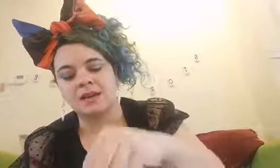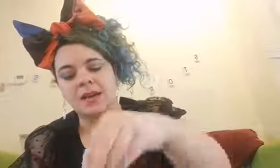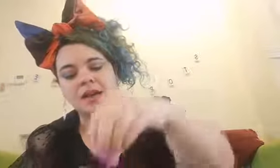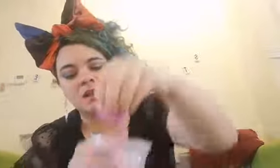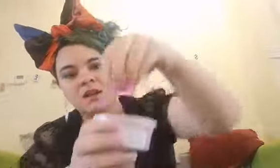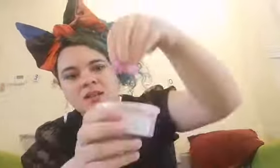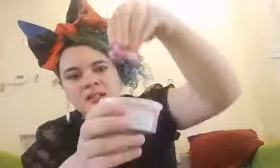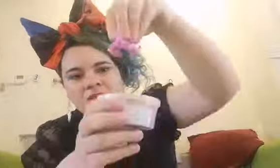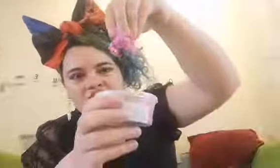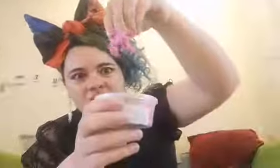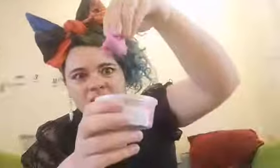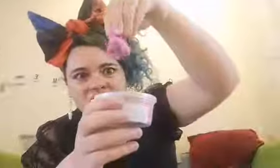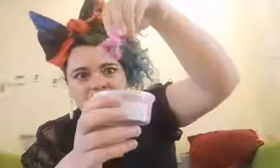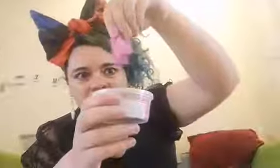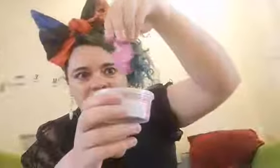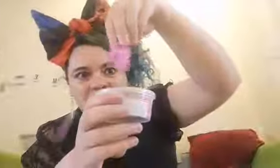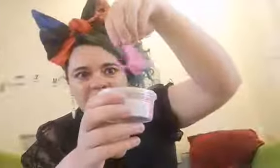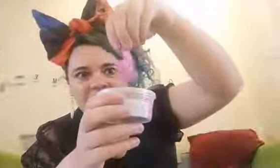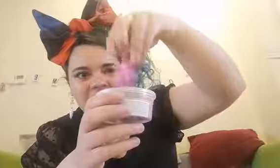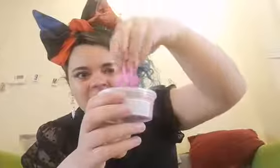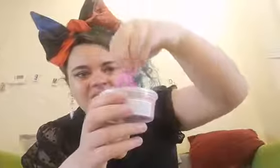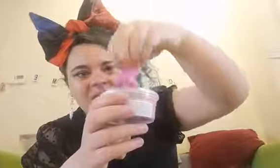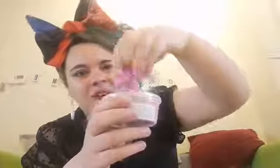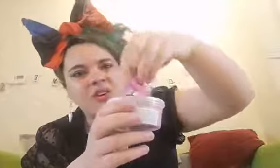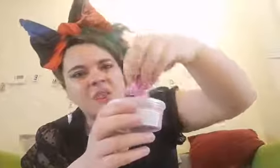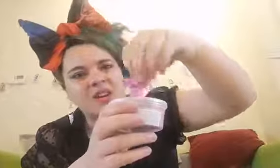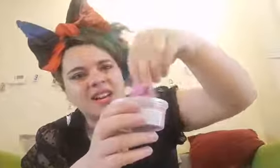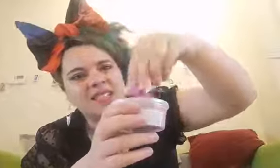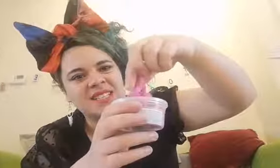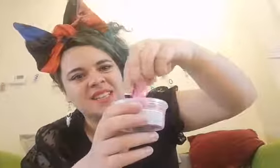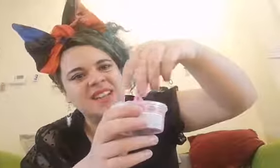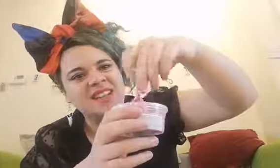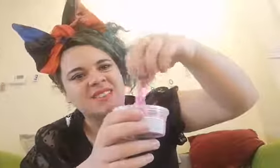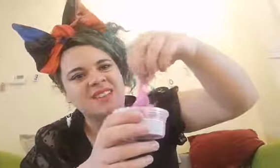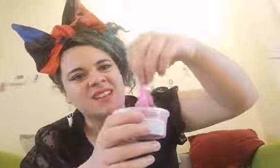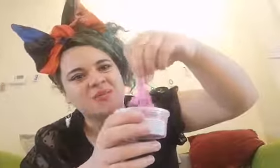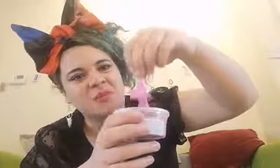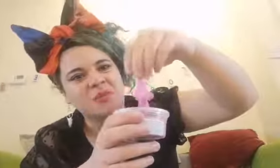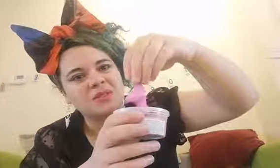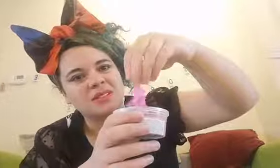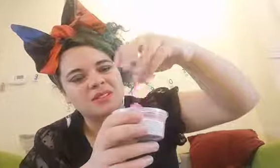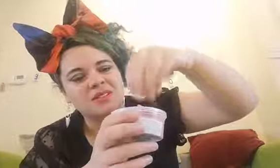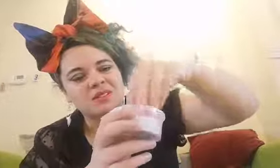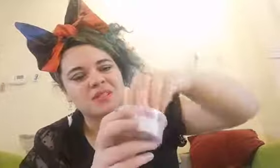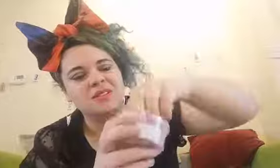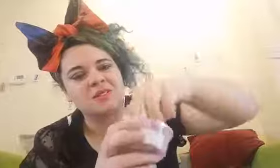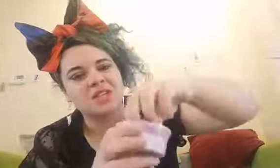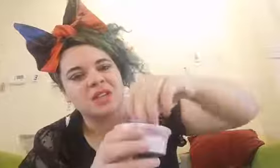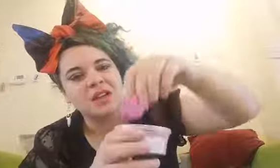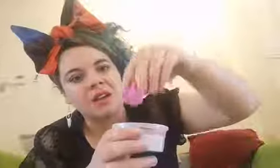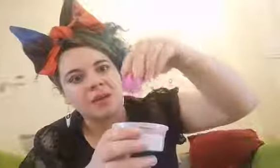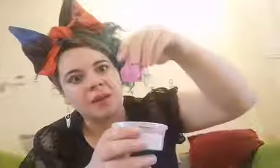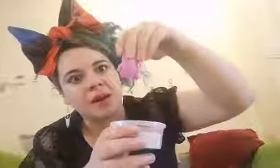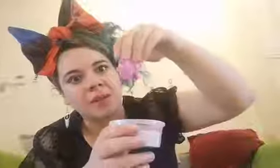there? So we got some sand. Now this is that horrible kinetic sand. I didn't realise when I bought it, so it's a bit squishy. But he put